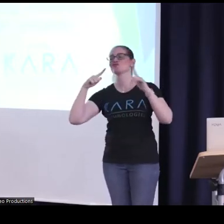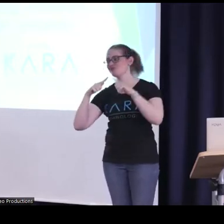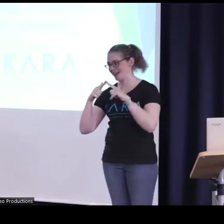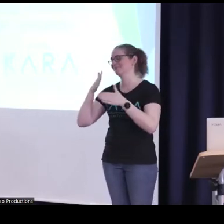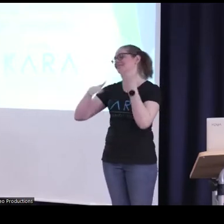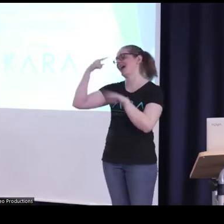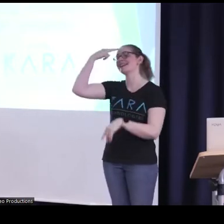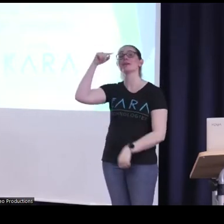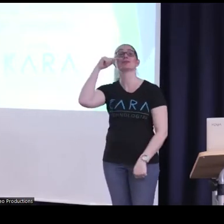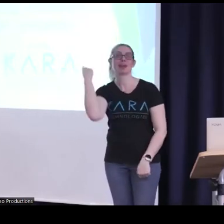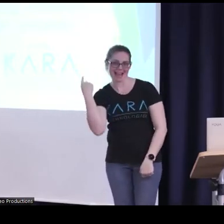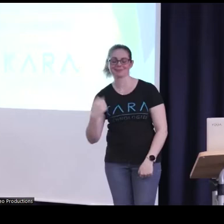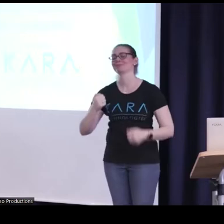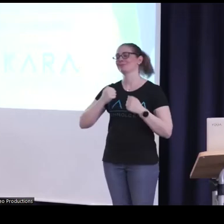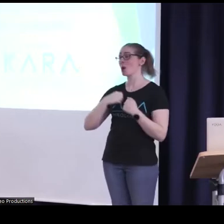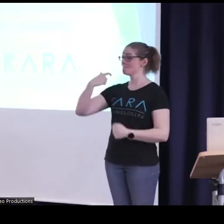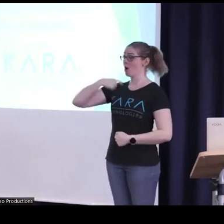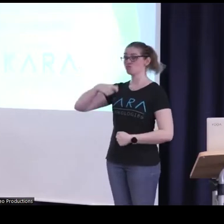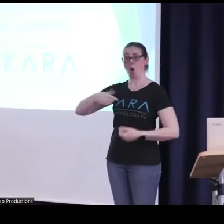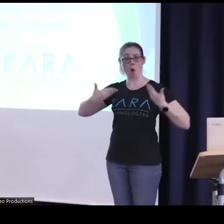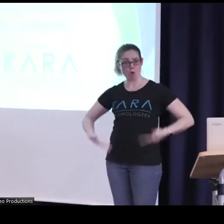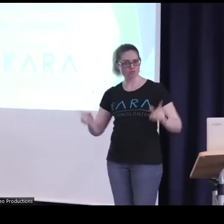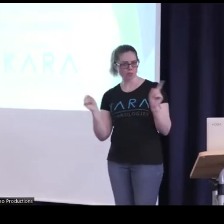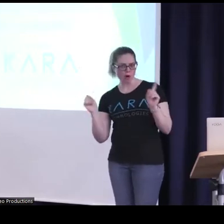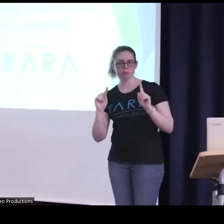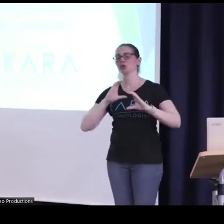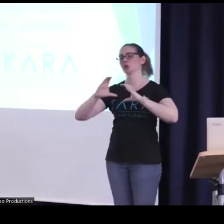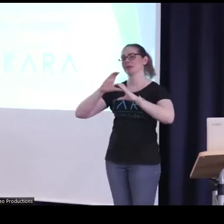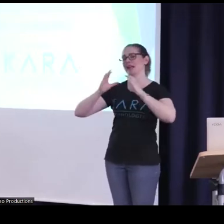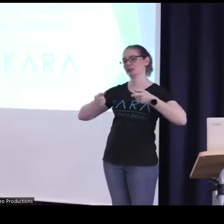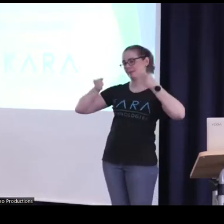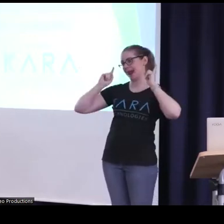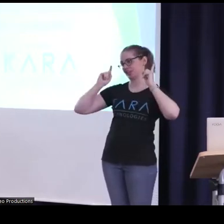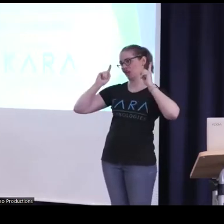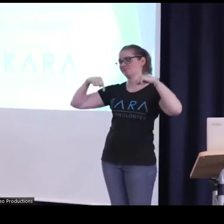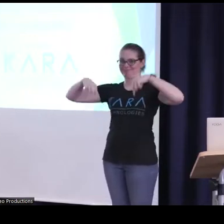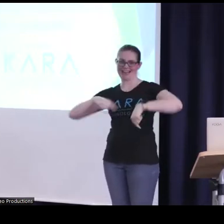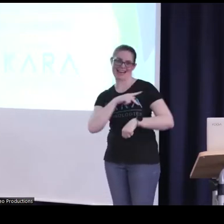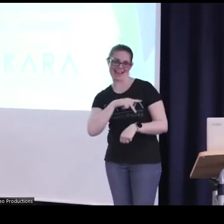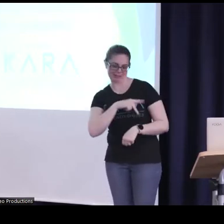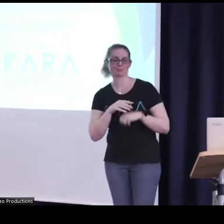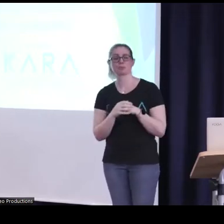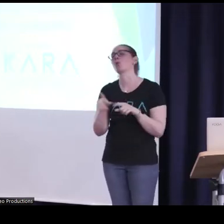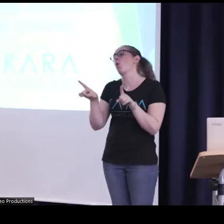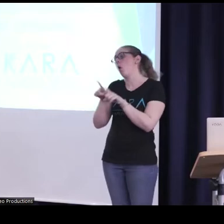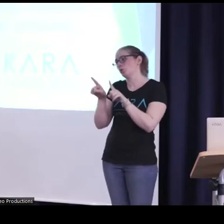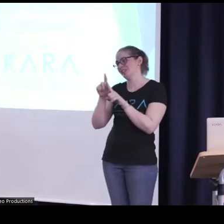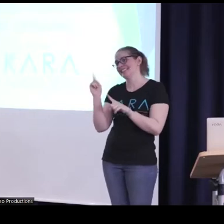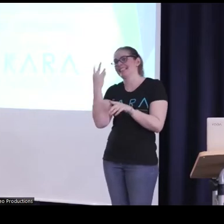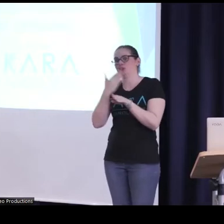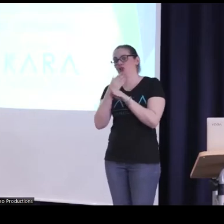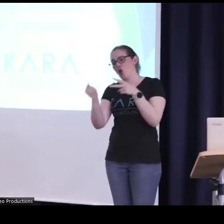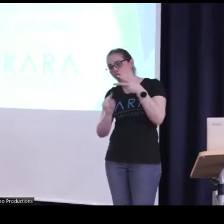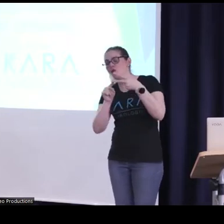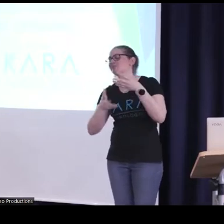My name is Grace, and this is my sign name. And my role is the communications manager here at